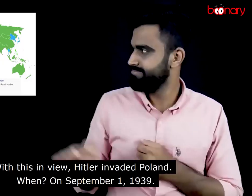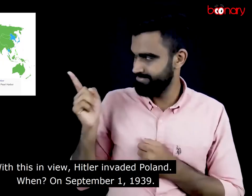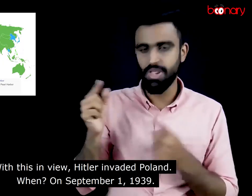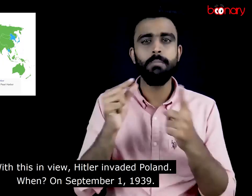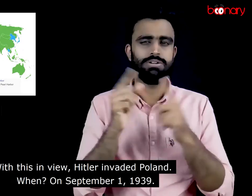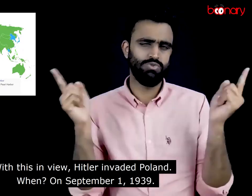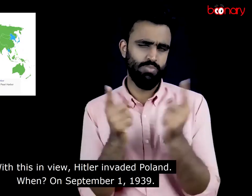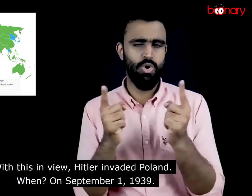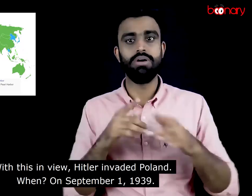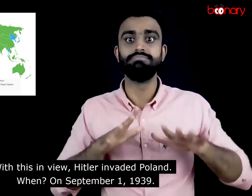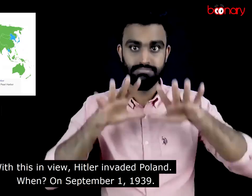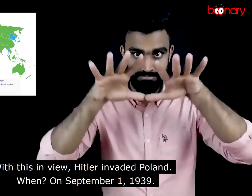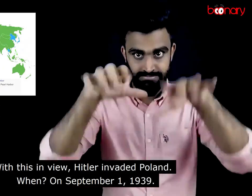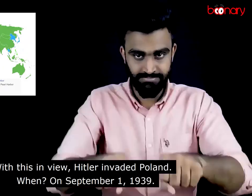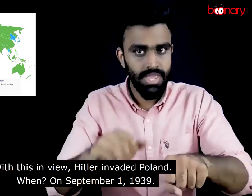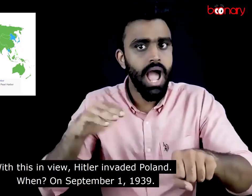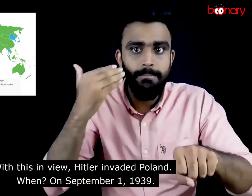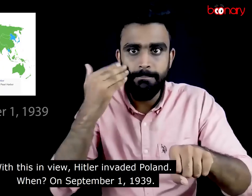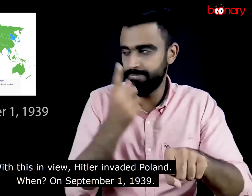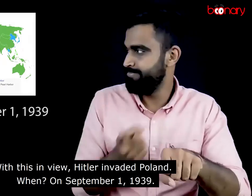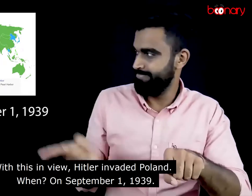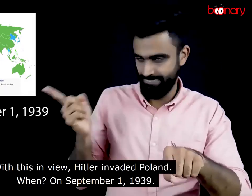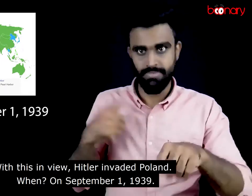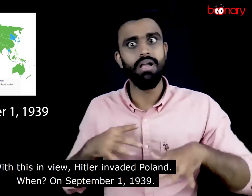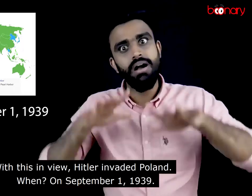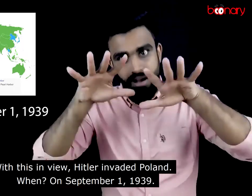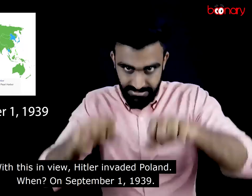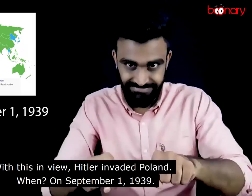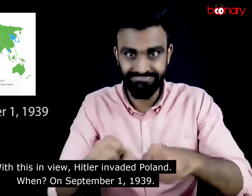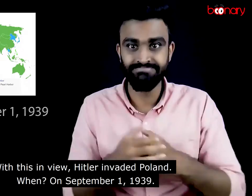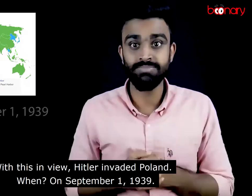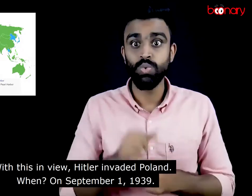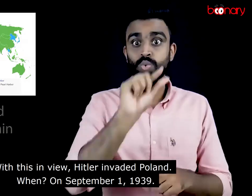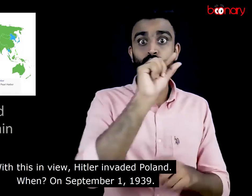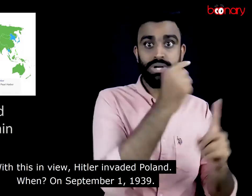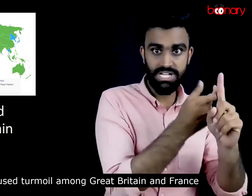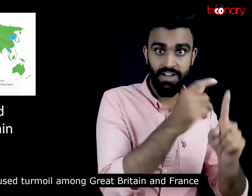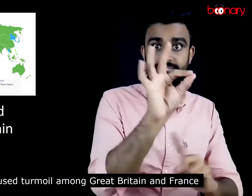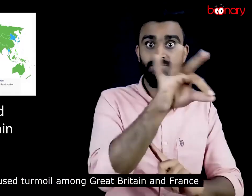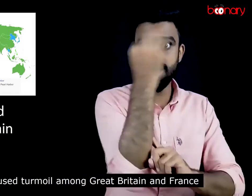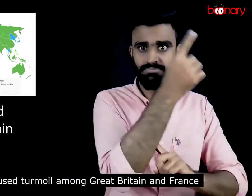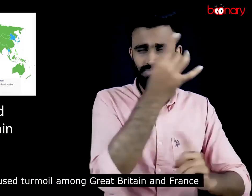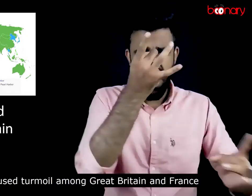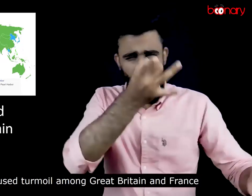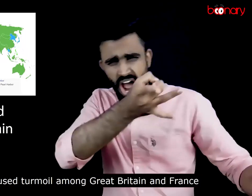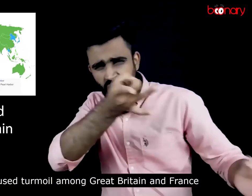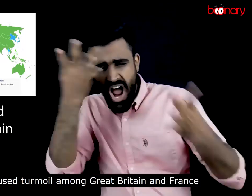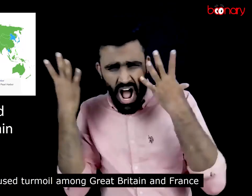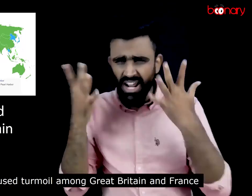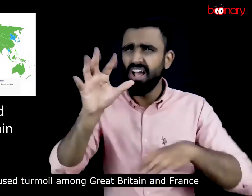invaded Poland. When? On September 1st, 1939. This caused turmoil among Great Britain and